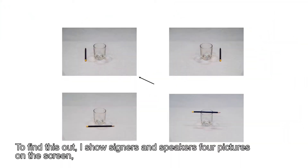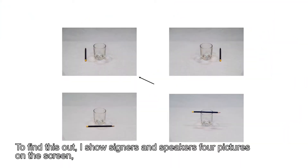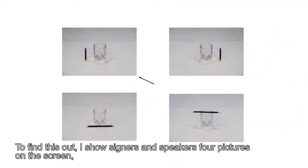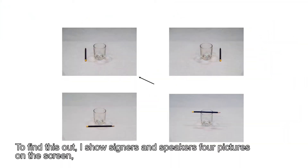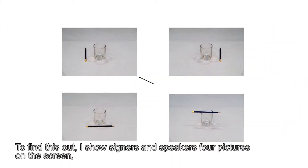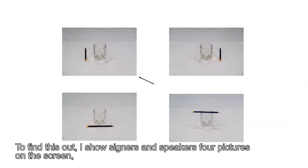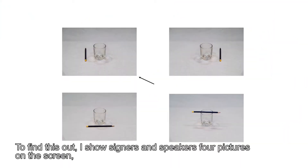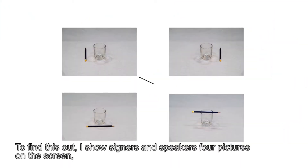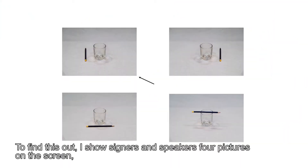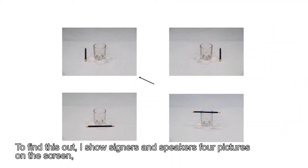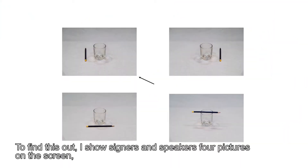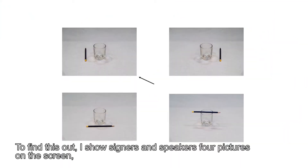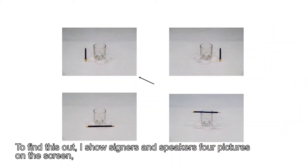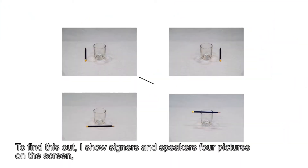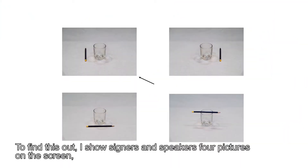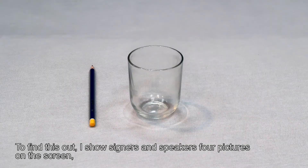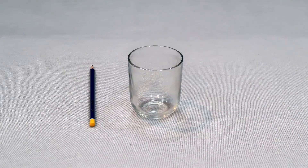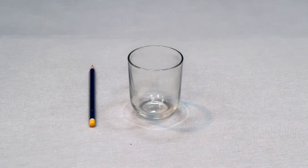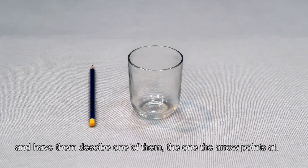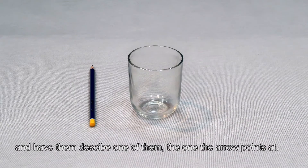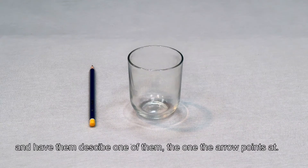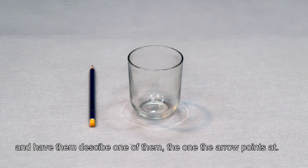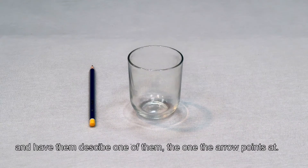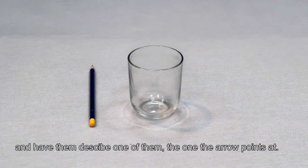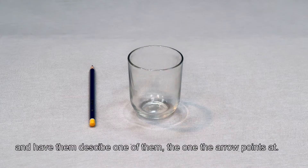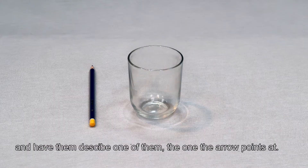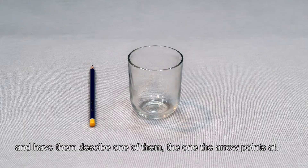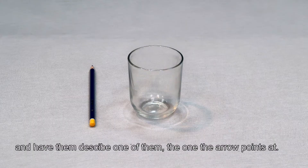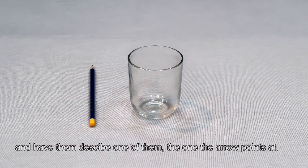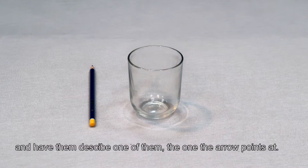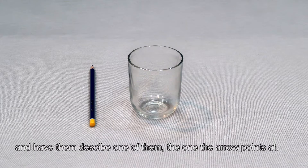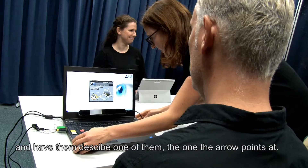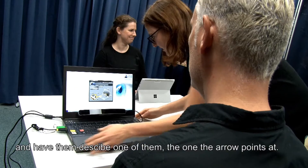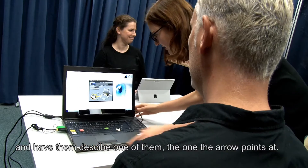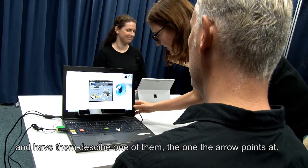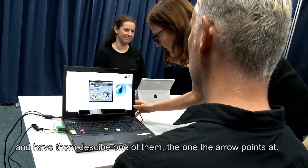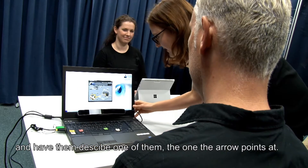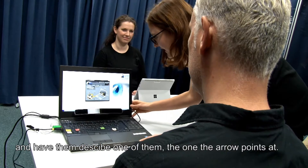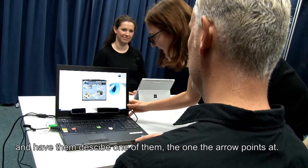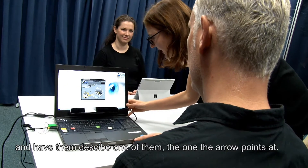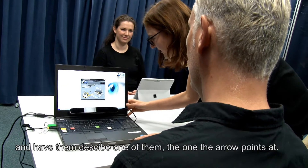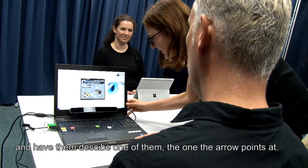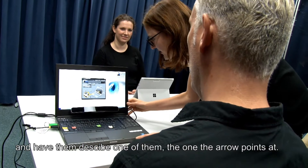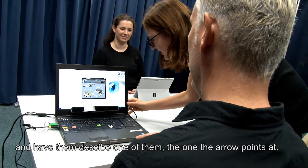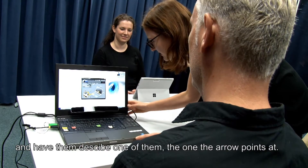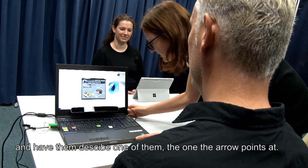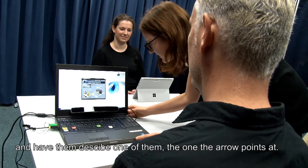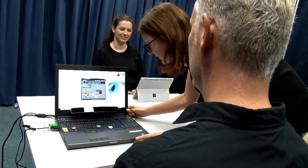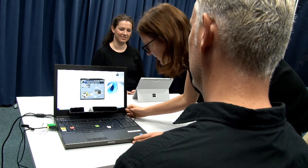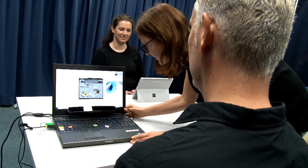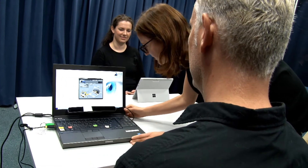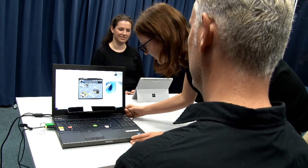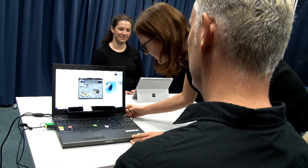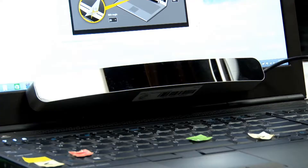show signers and speakers 4 pictures on the screen, and I have to describe one of them. Precisely the one at which the arrow points